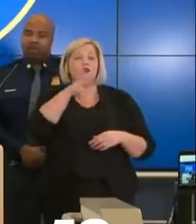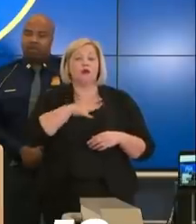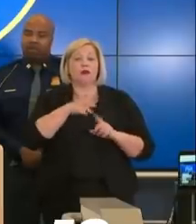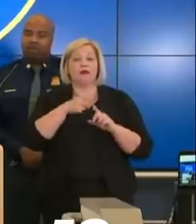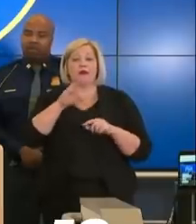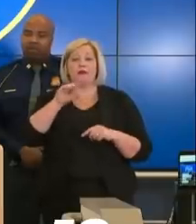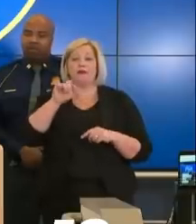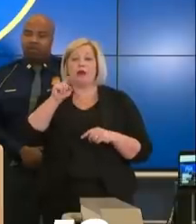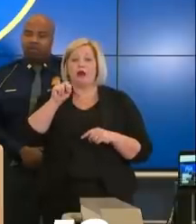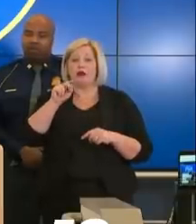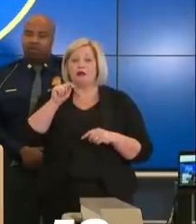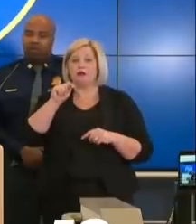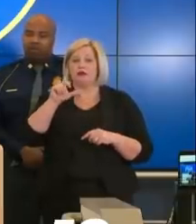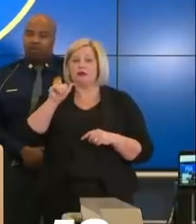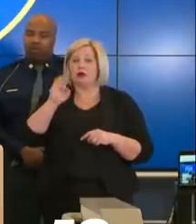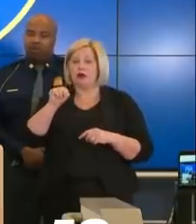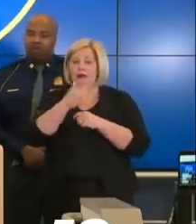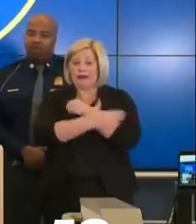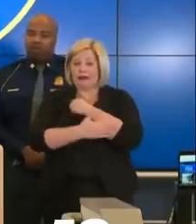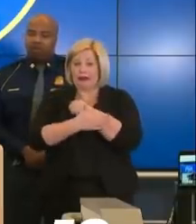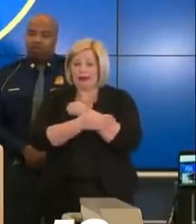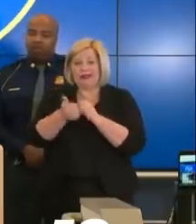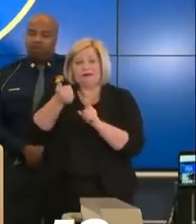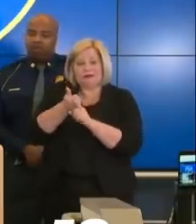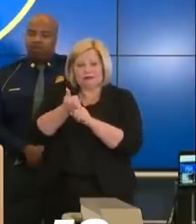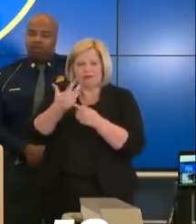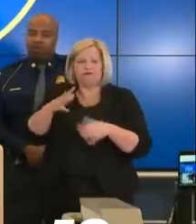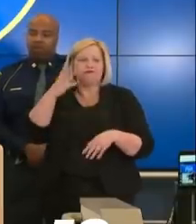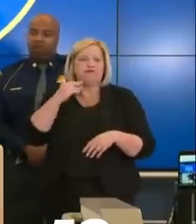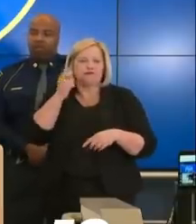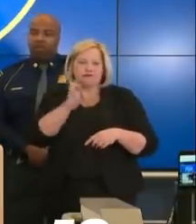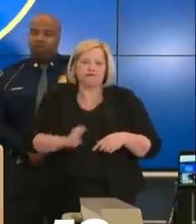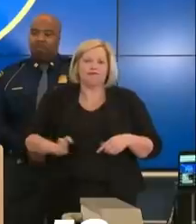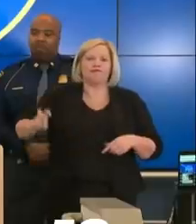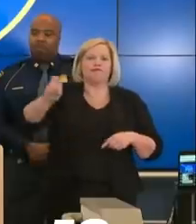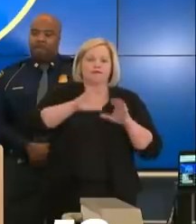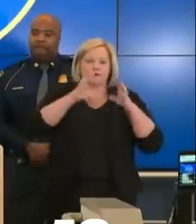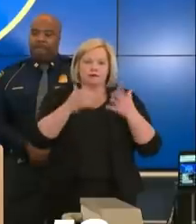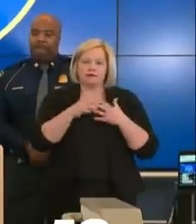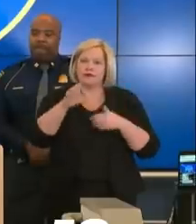from Montcalm County with history of international travel.